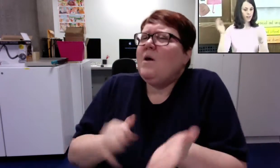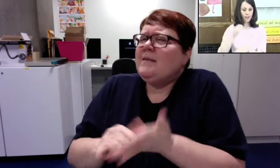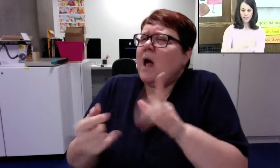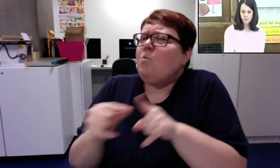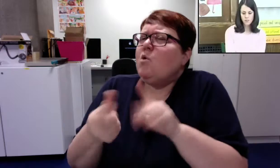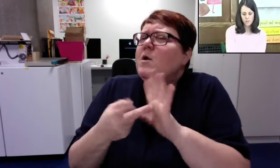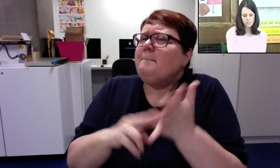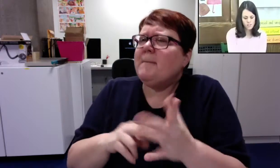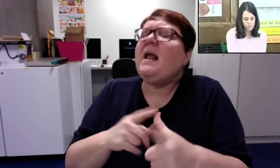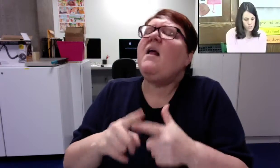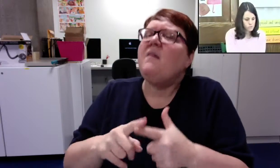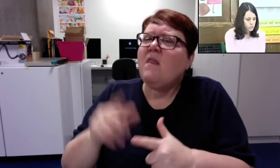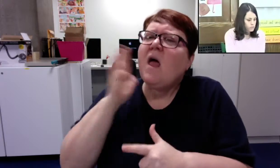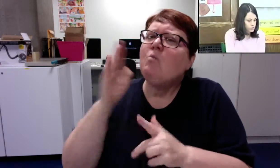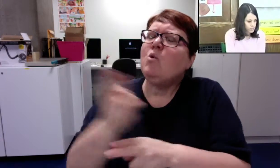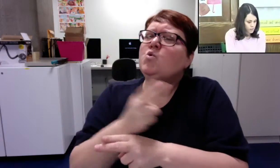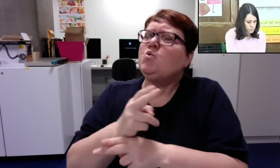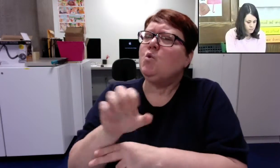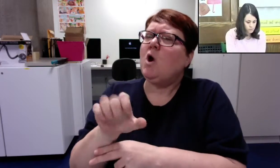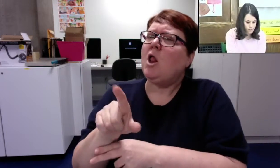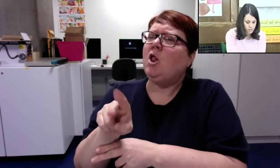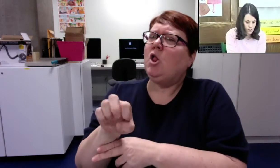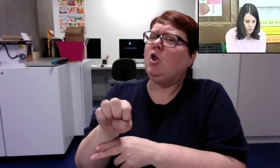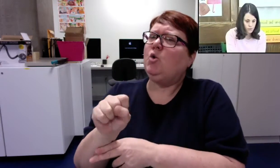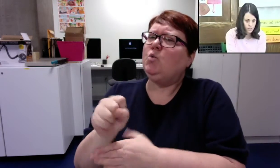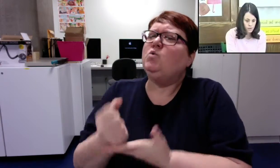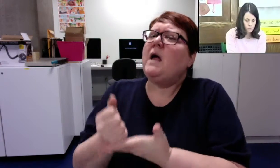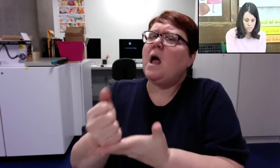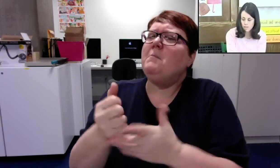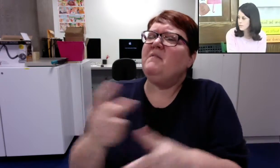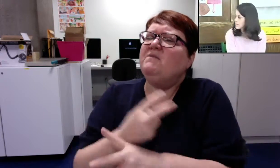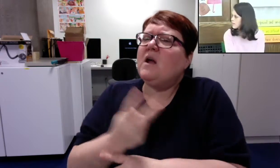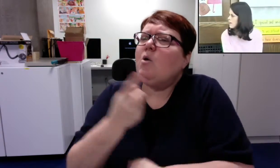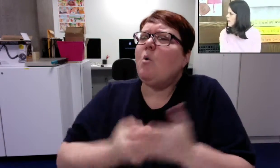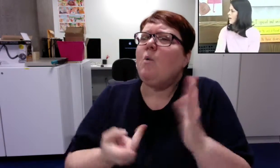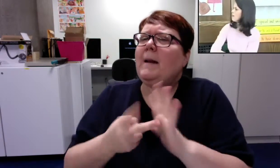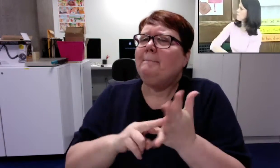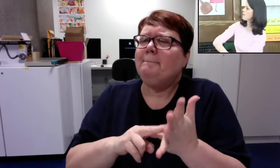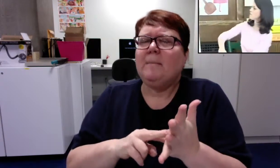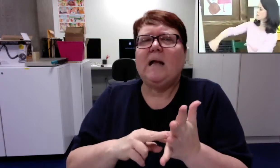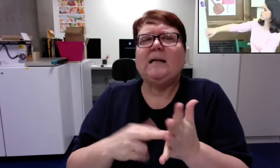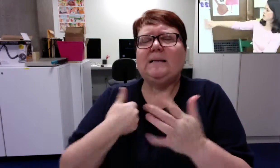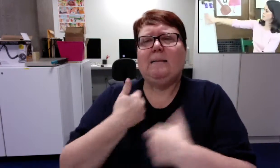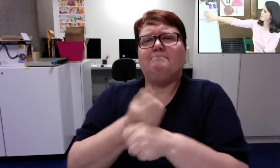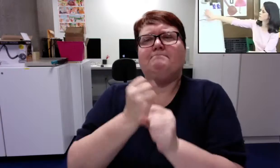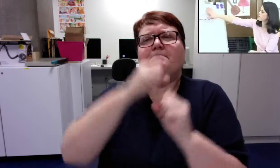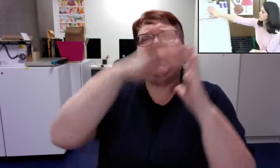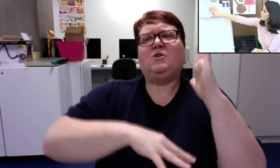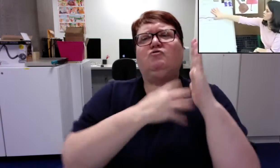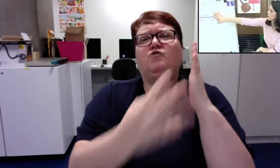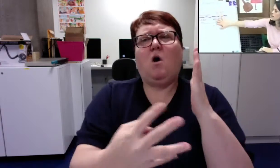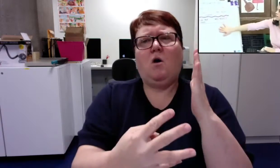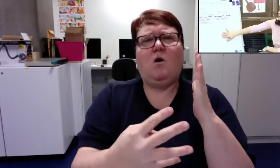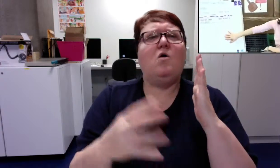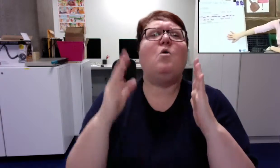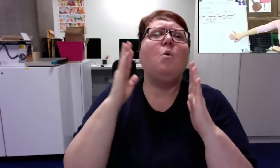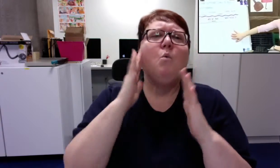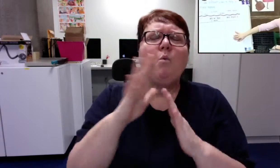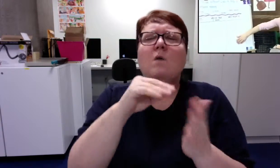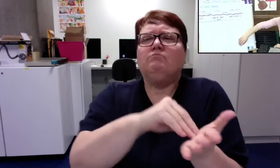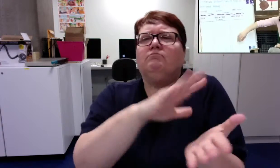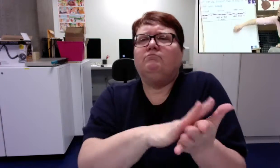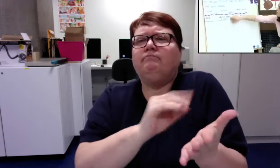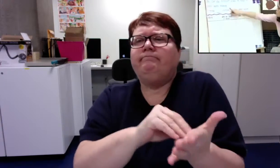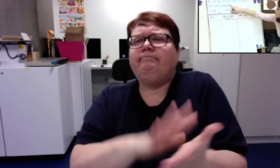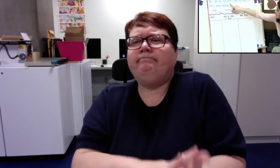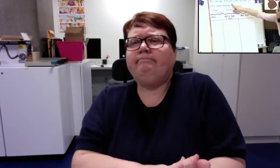mean? And then we're going to use some clues to help us figure out what that word means. And up here I made a chart that we're going to record our thinking on. And